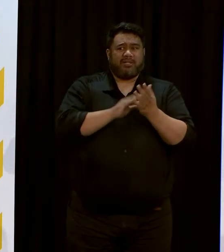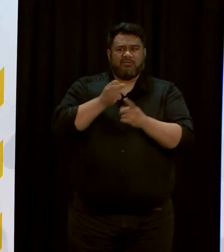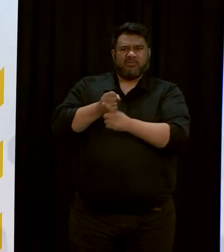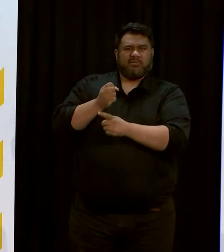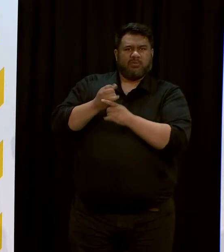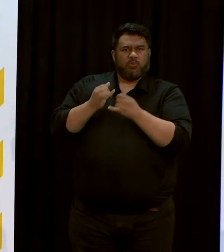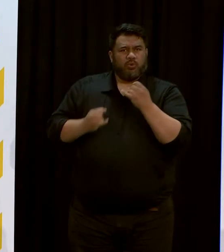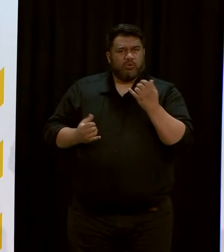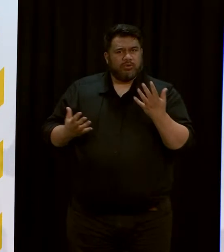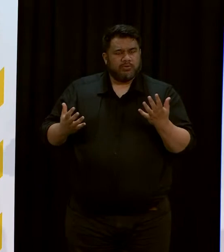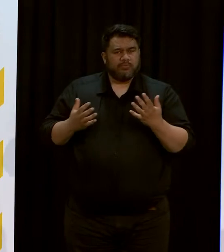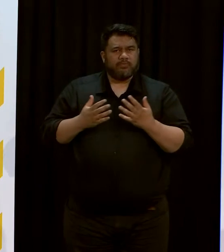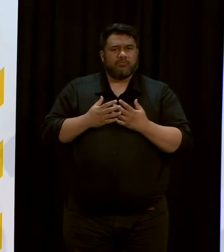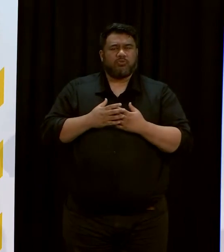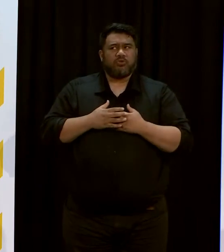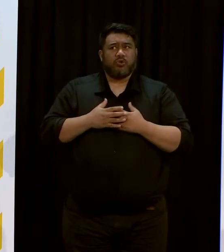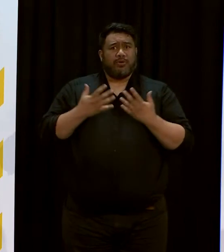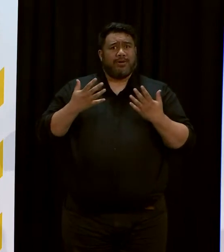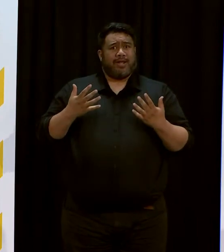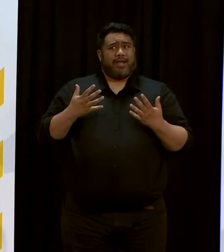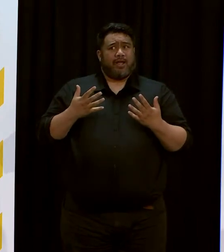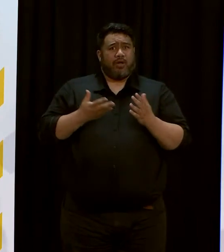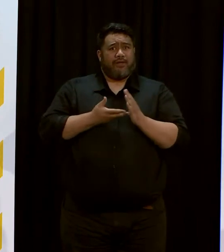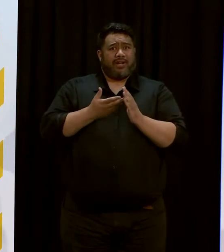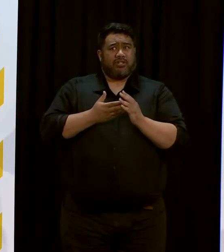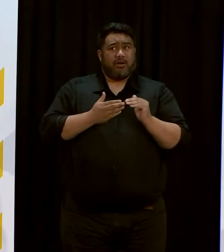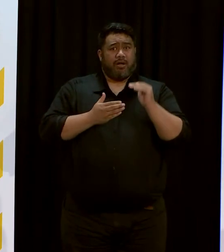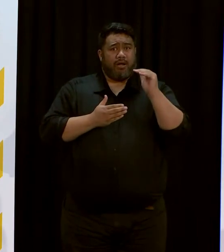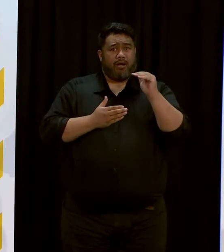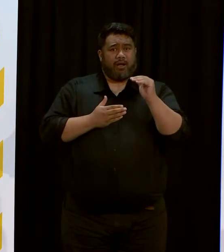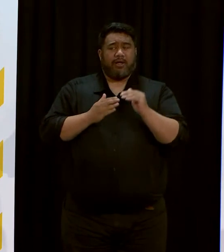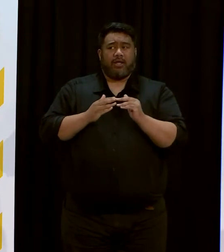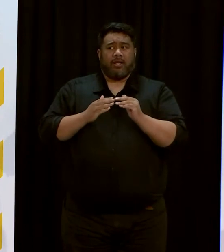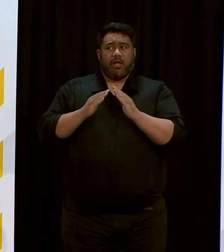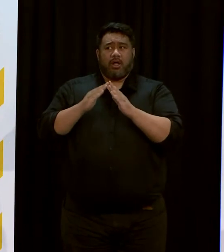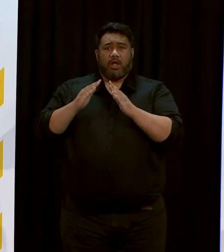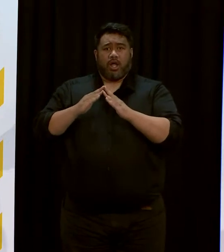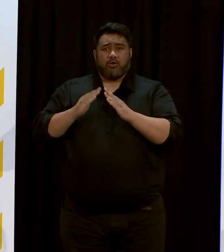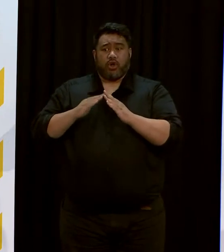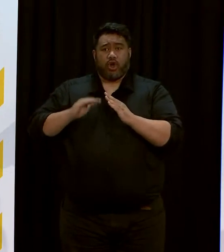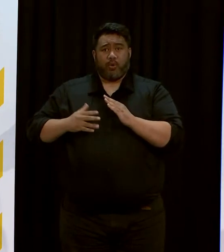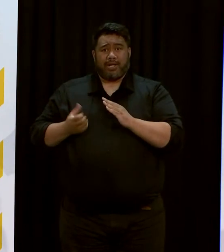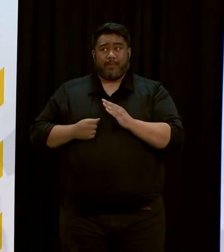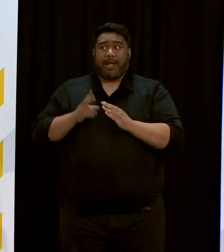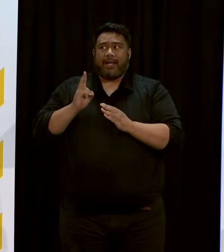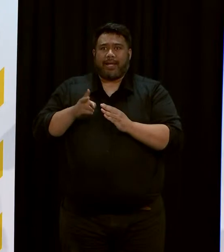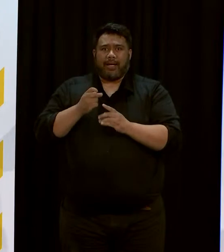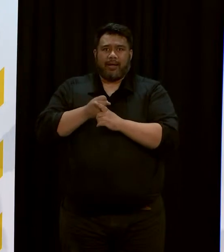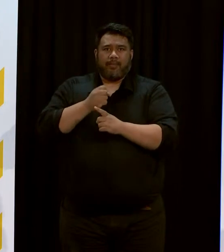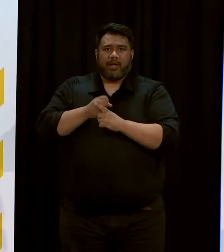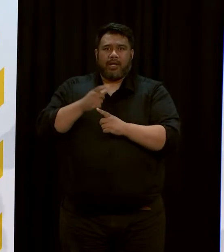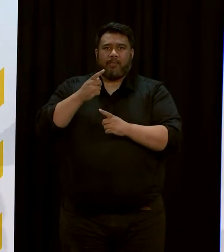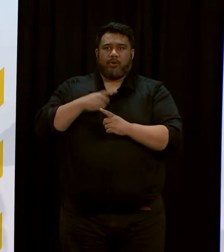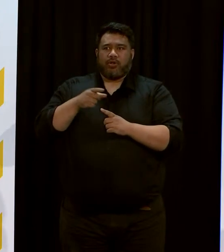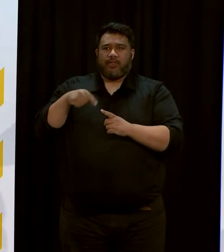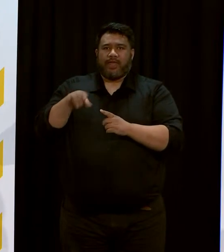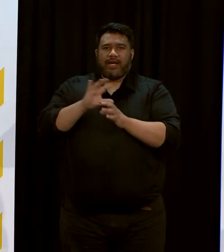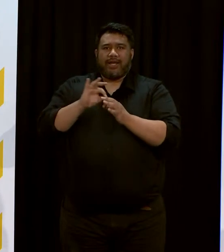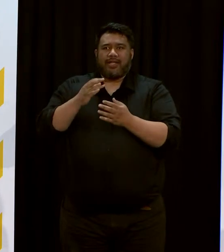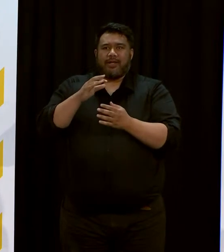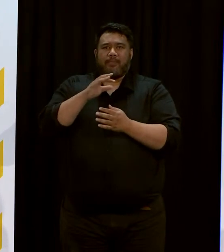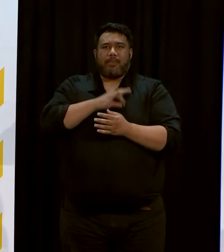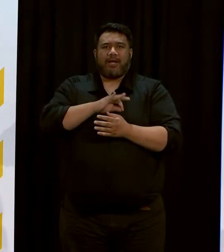And getting to this point where we have higher inflation, low-income households were again affected because they didn't benefit from the asset price inflation